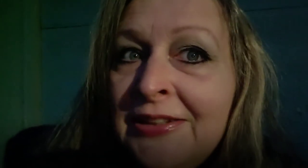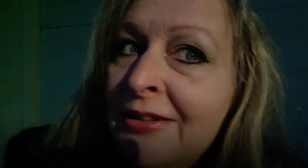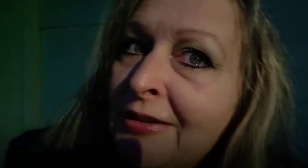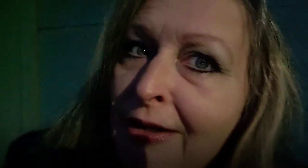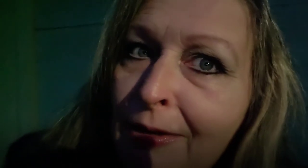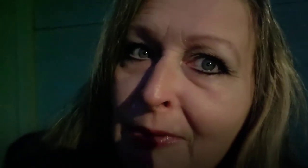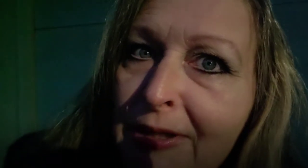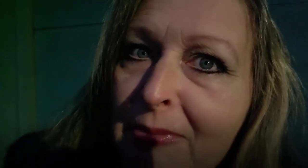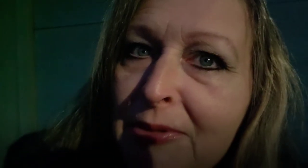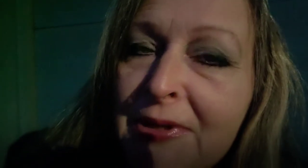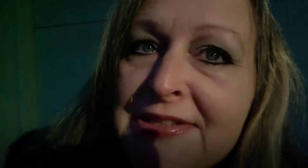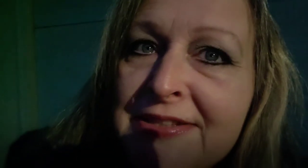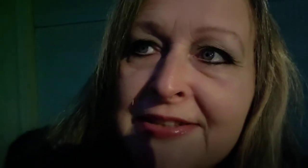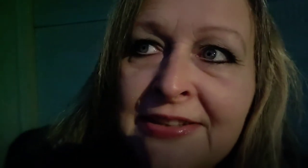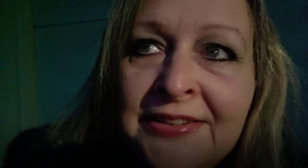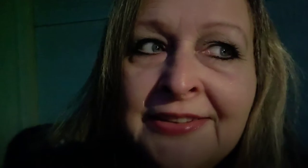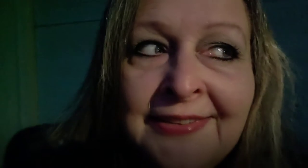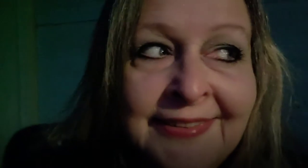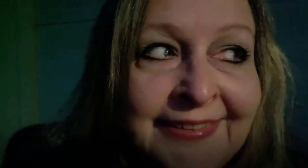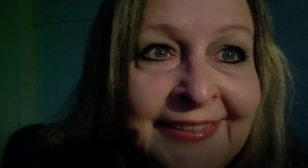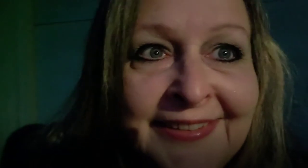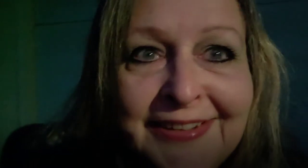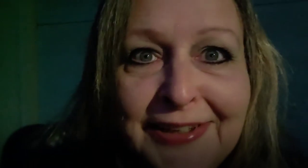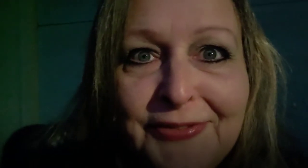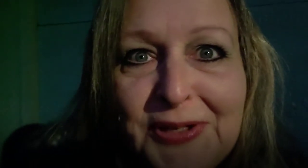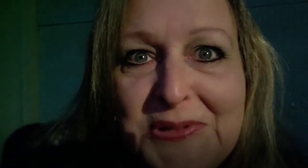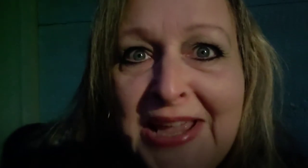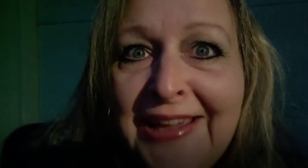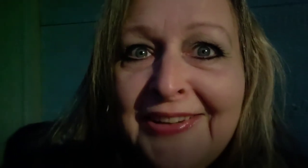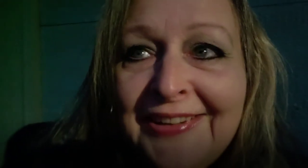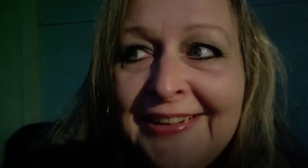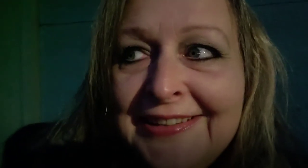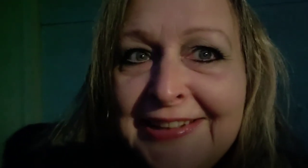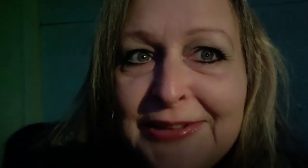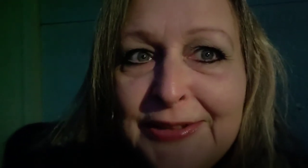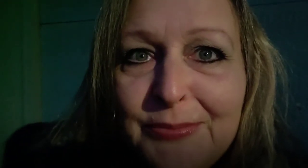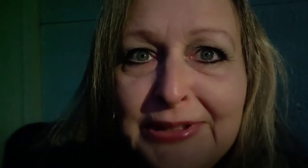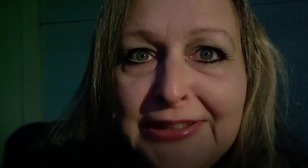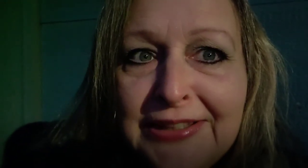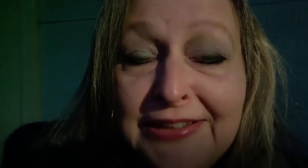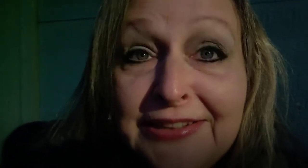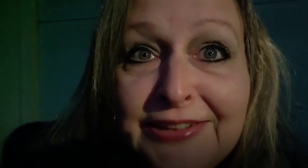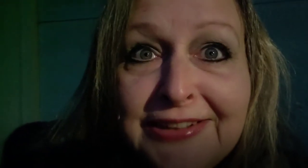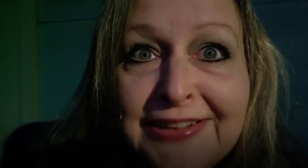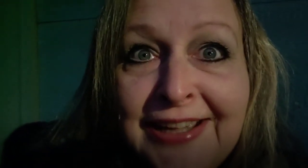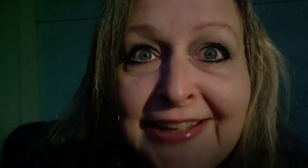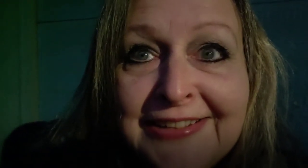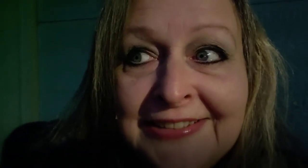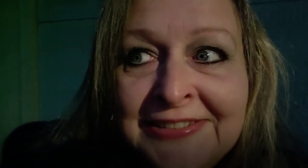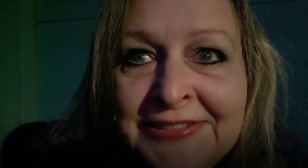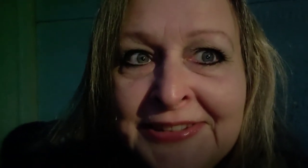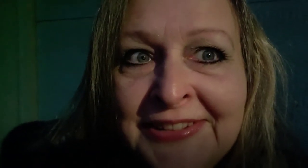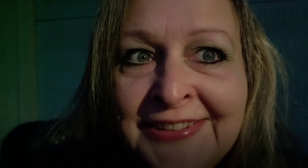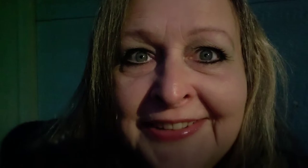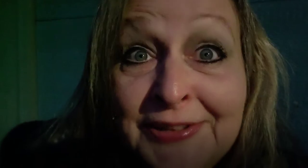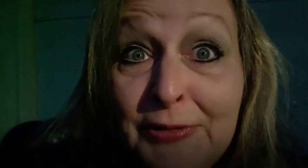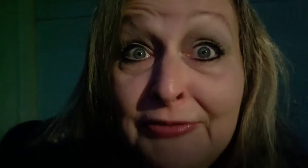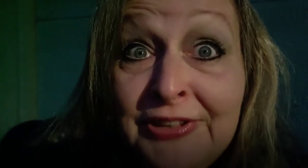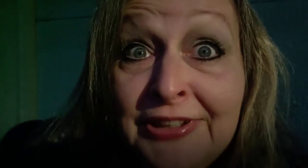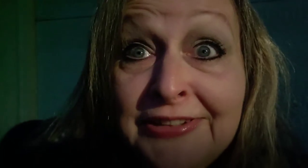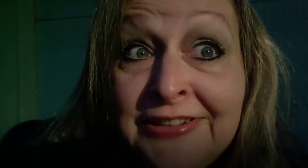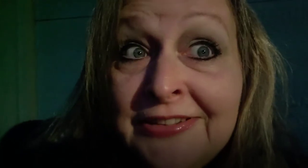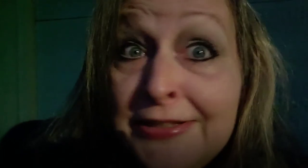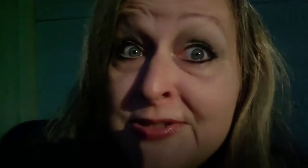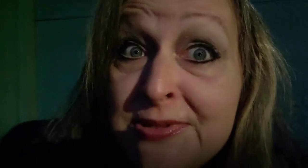fined, are we going to be arrested? Yeah, folks, hang on. I think it could get kind